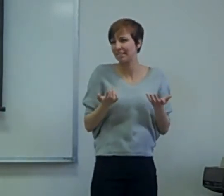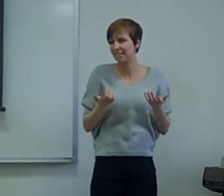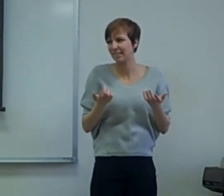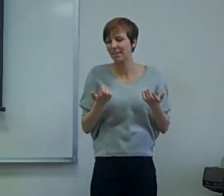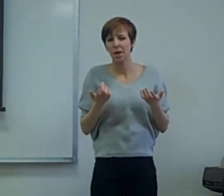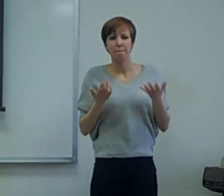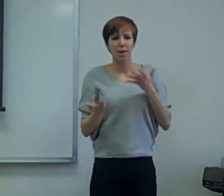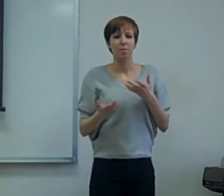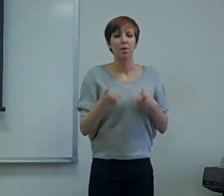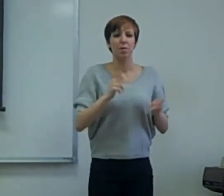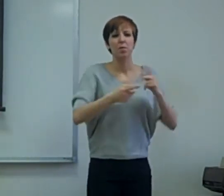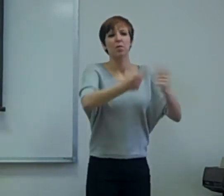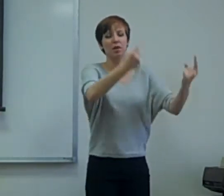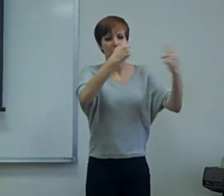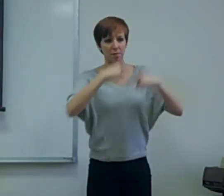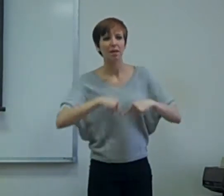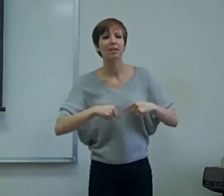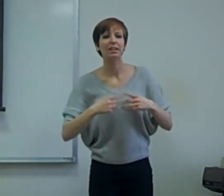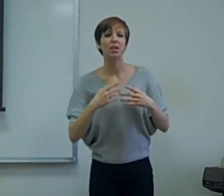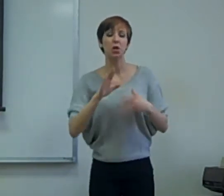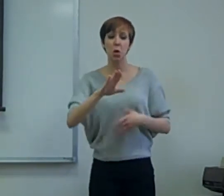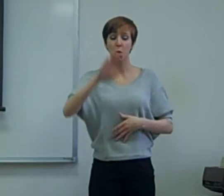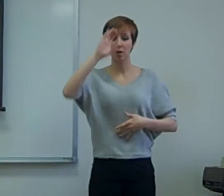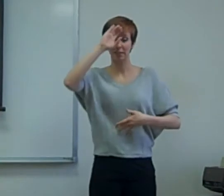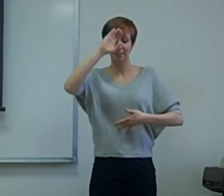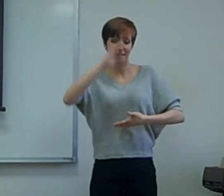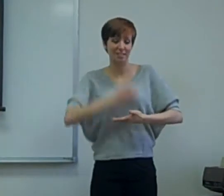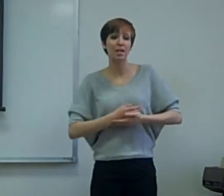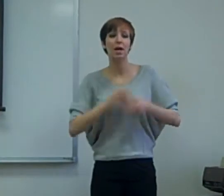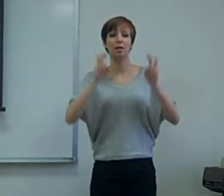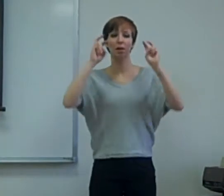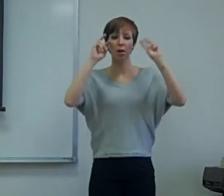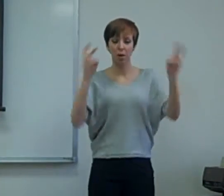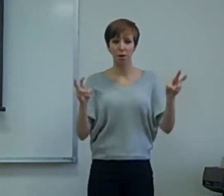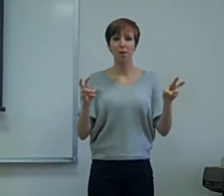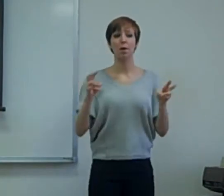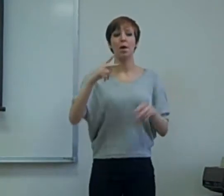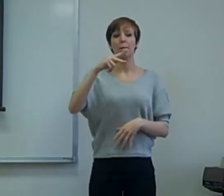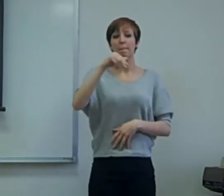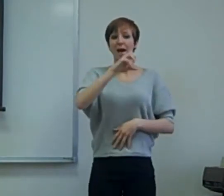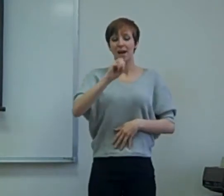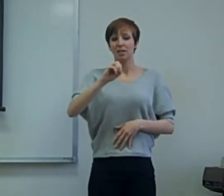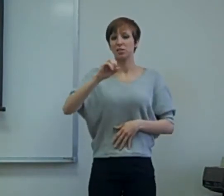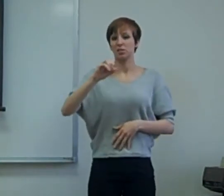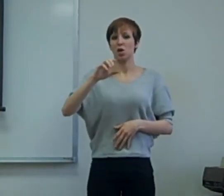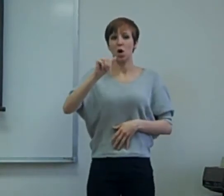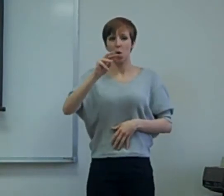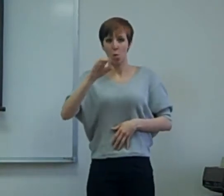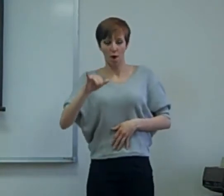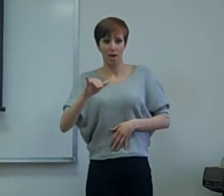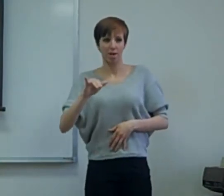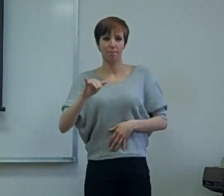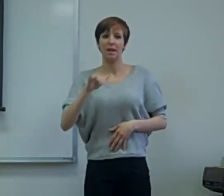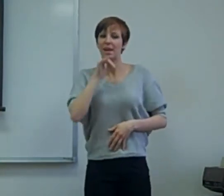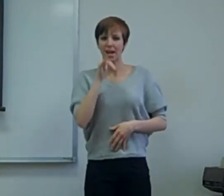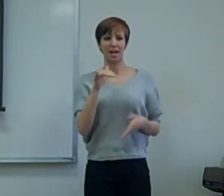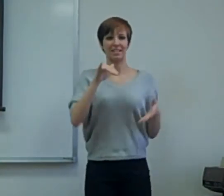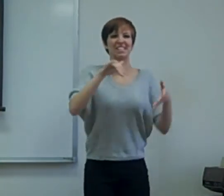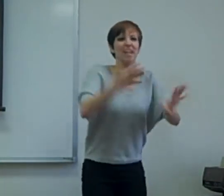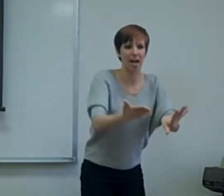away?" Or, you know, we don't even want to say die. We say, you know, pass away or crossed over or moved on. What?